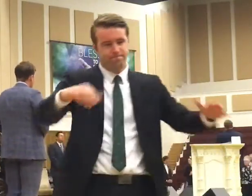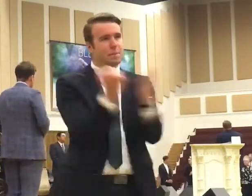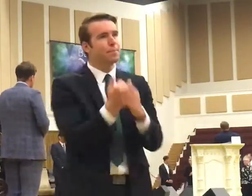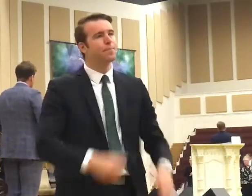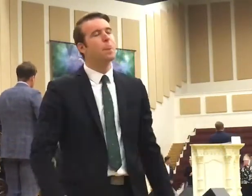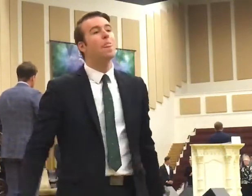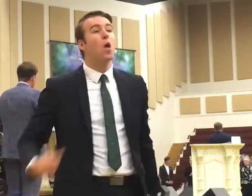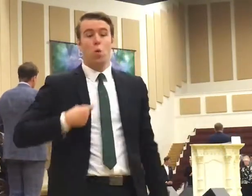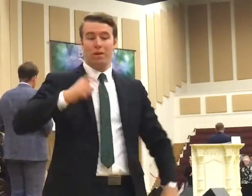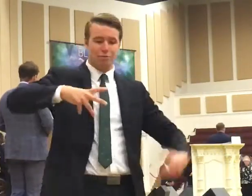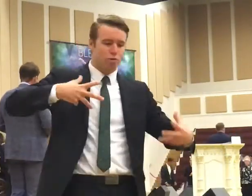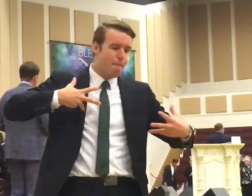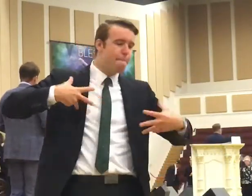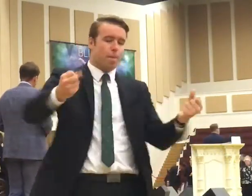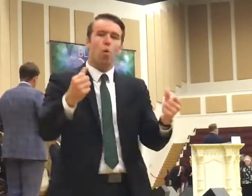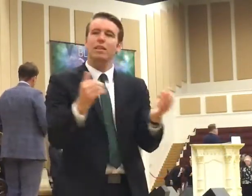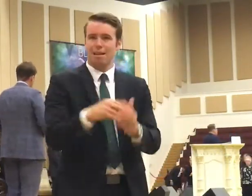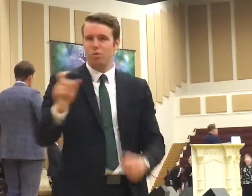We got to get bold again.